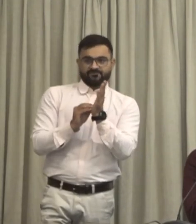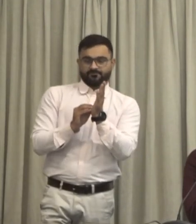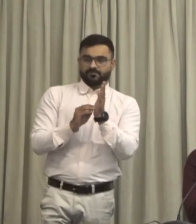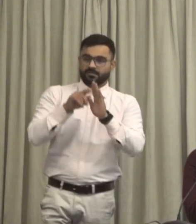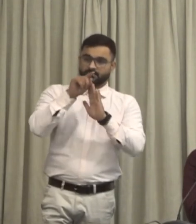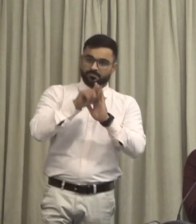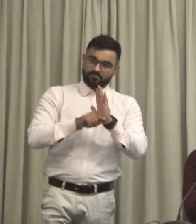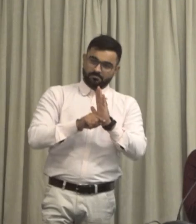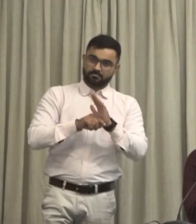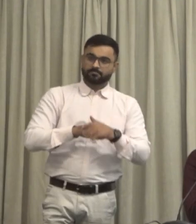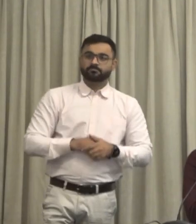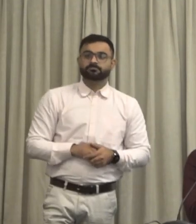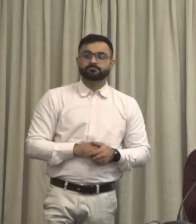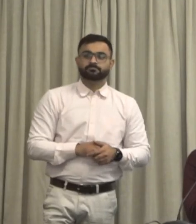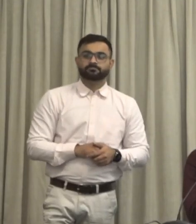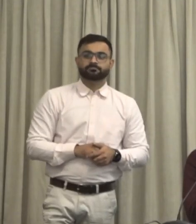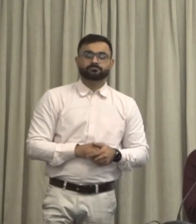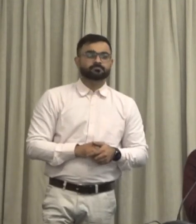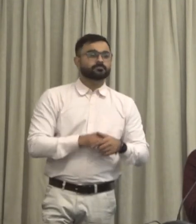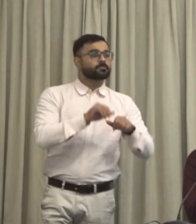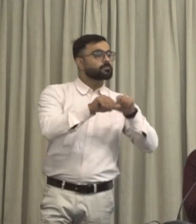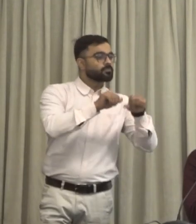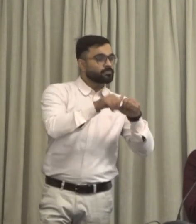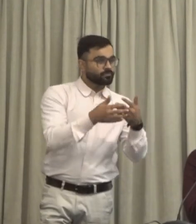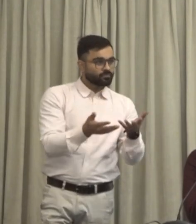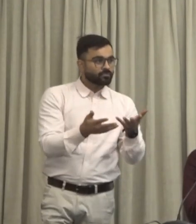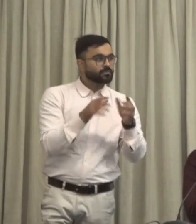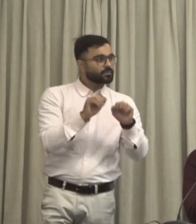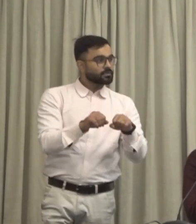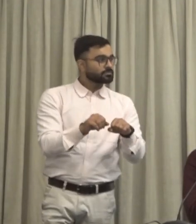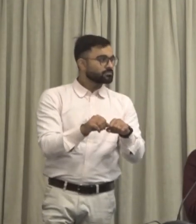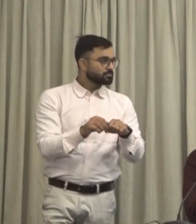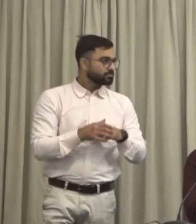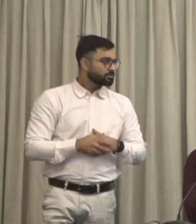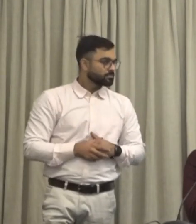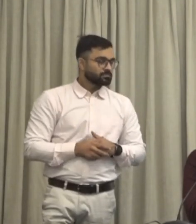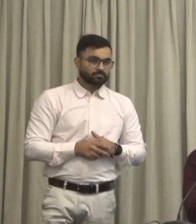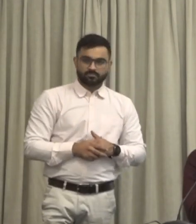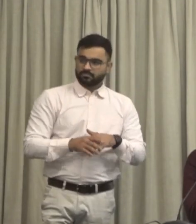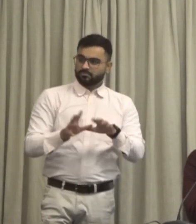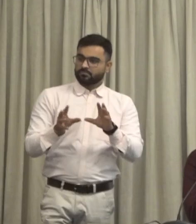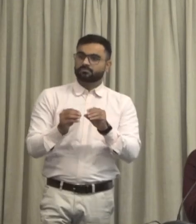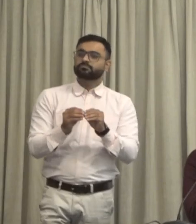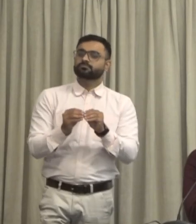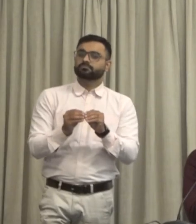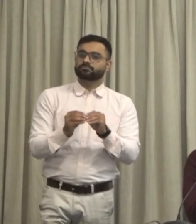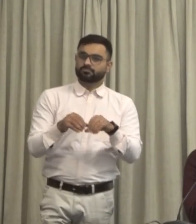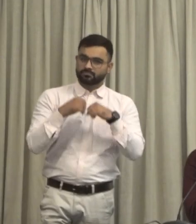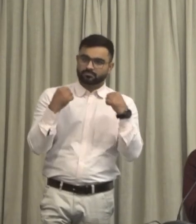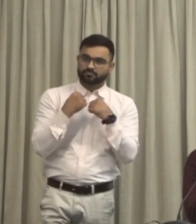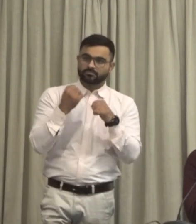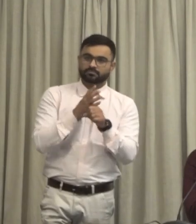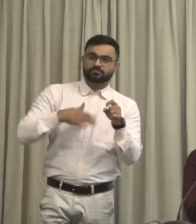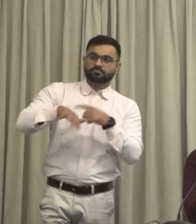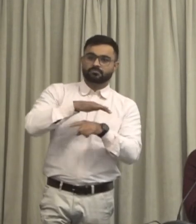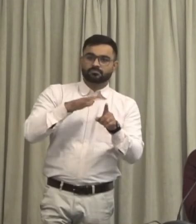principles, through the procedure, visual I mean, throttle, it's a action on the ground. It's,